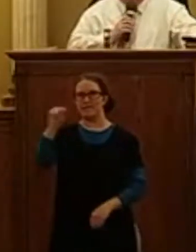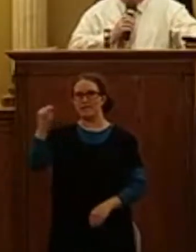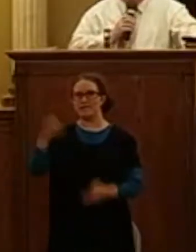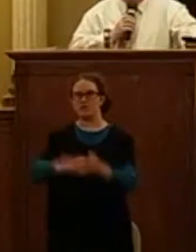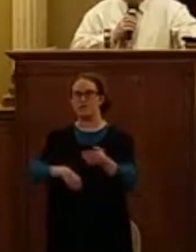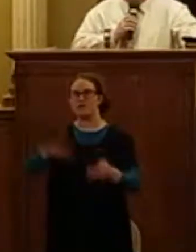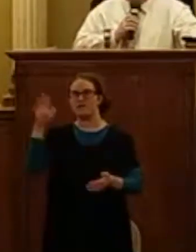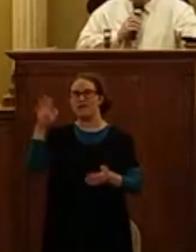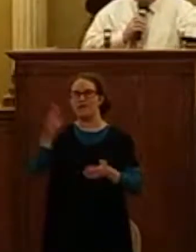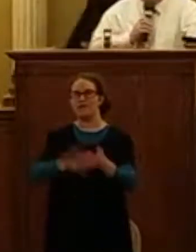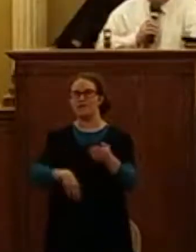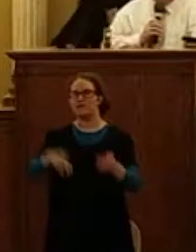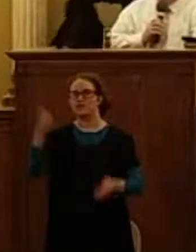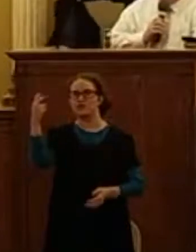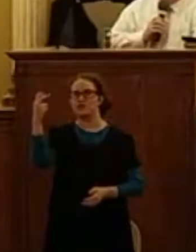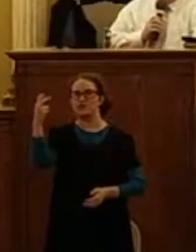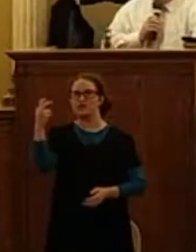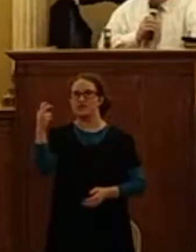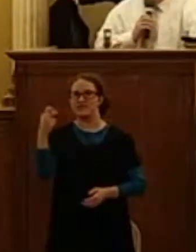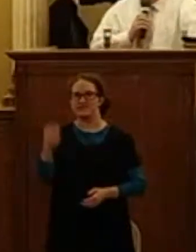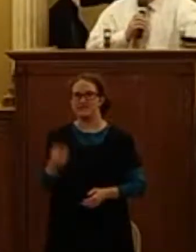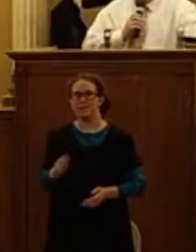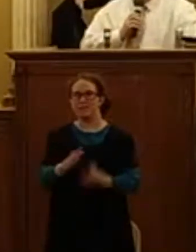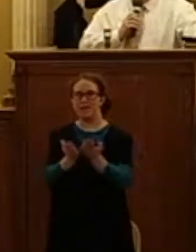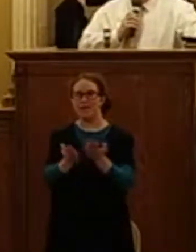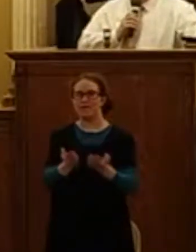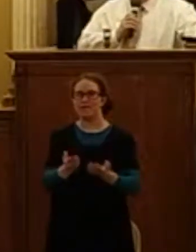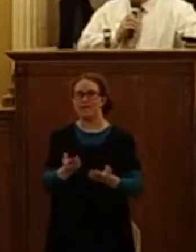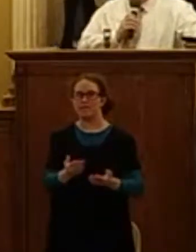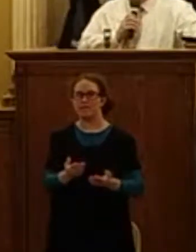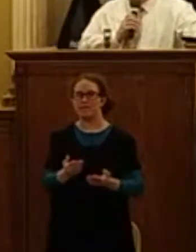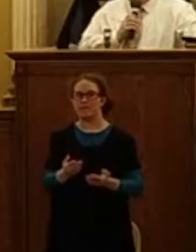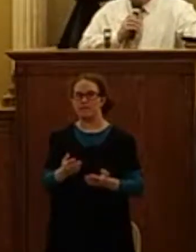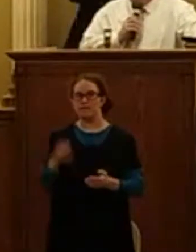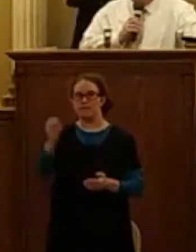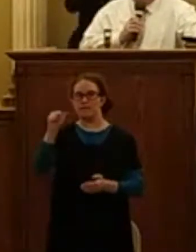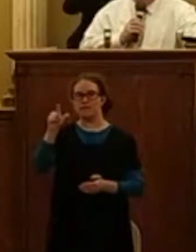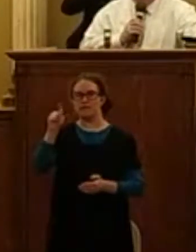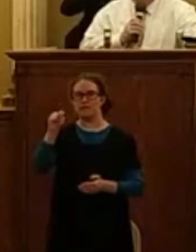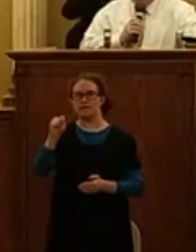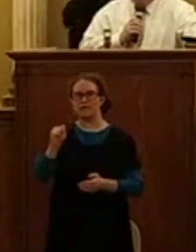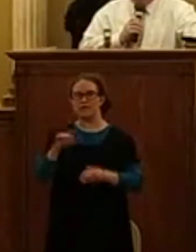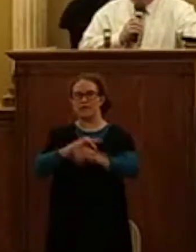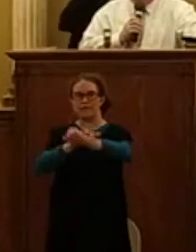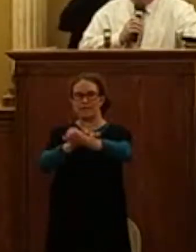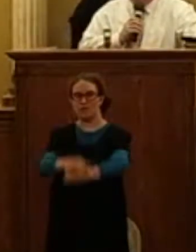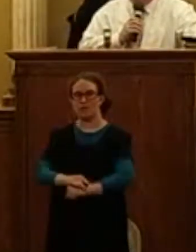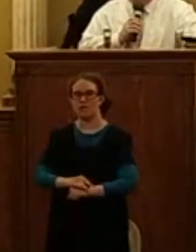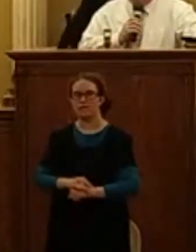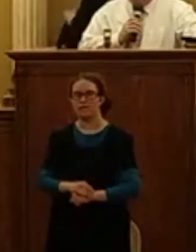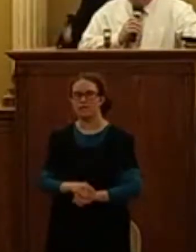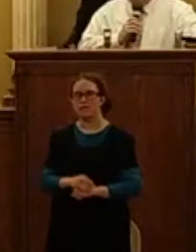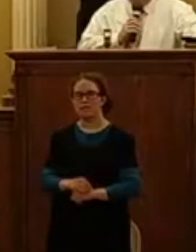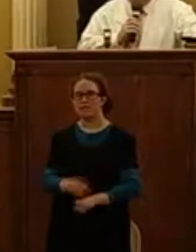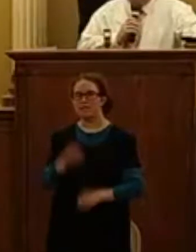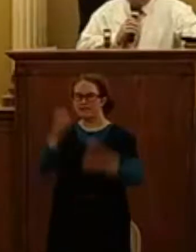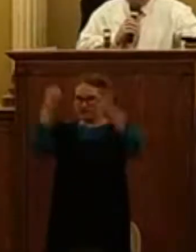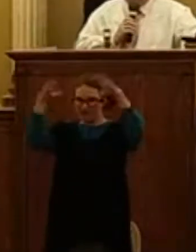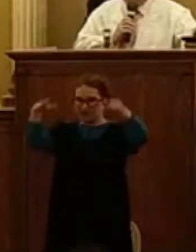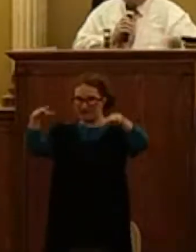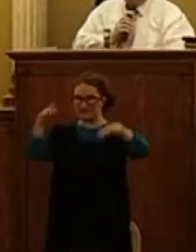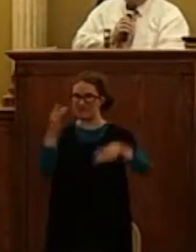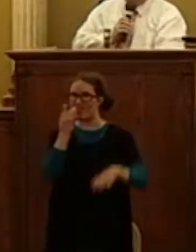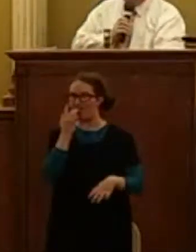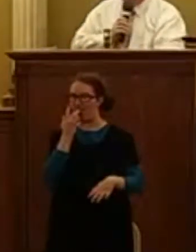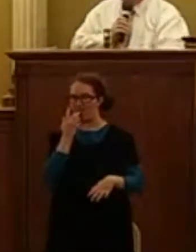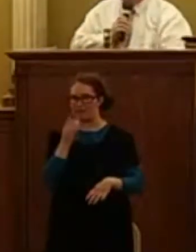Matthew chapter 5 and verse 13. The Bible said, ye are the salt of the earth. But if the salt hath lost